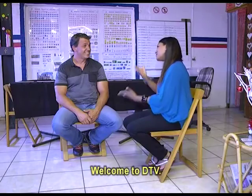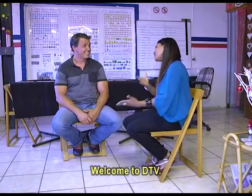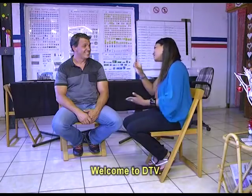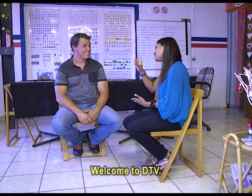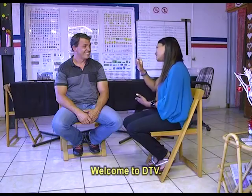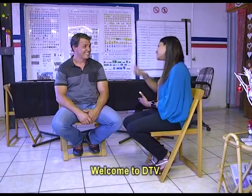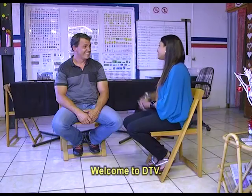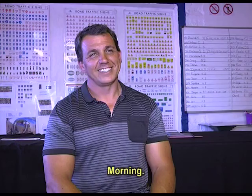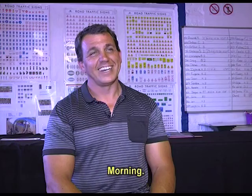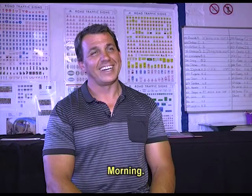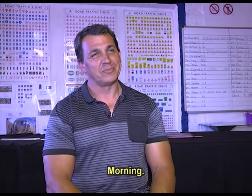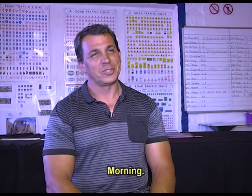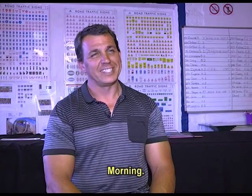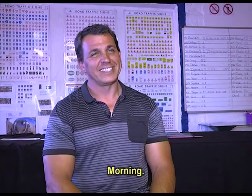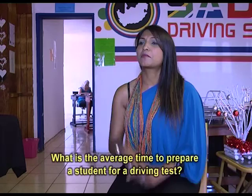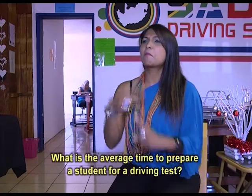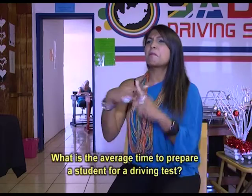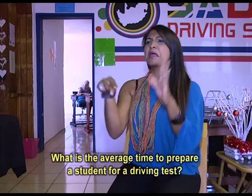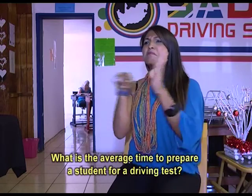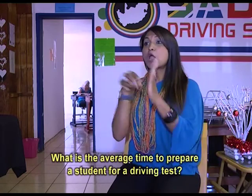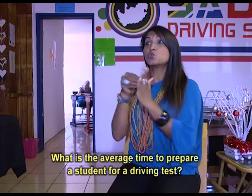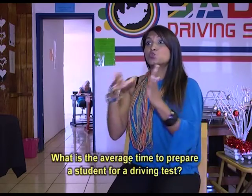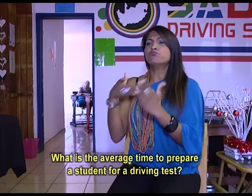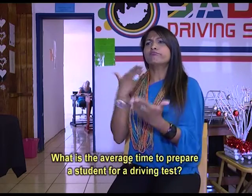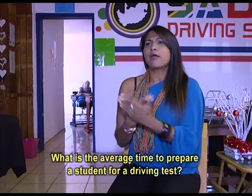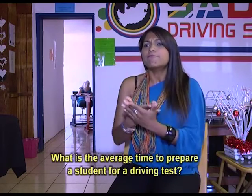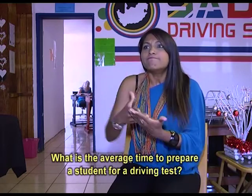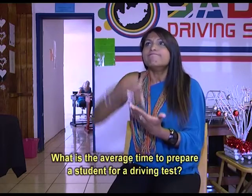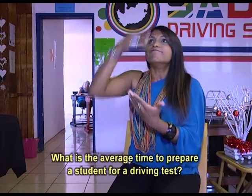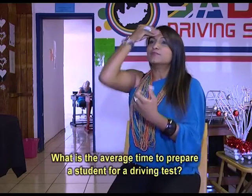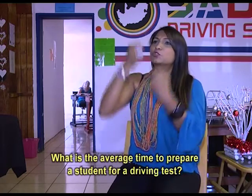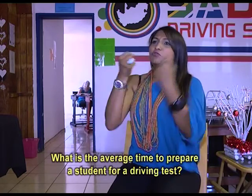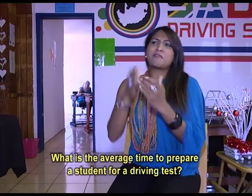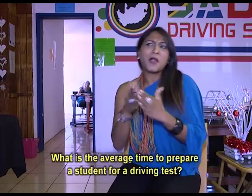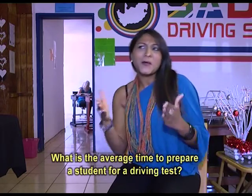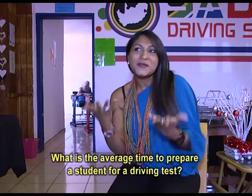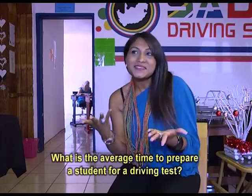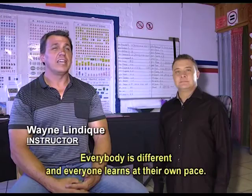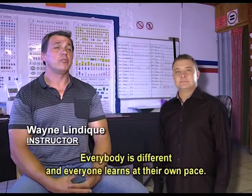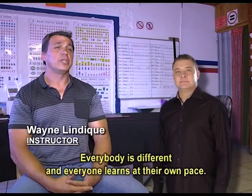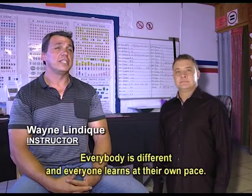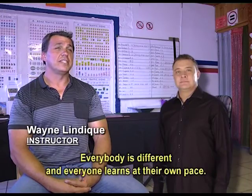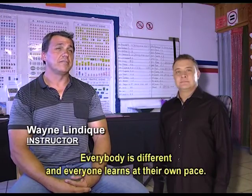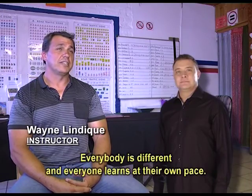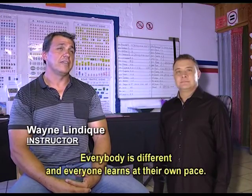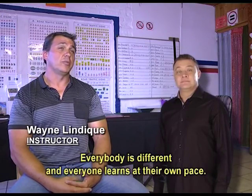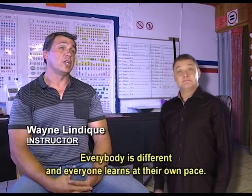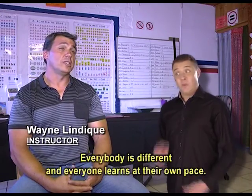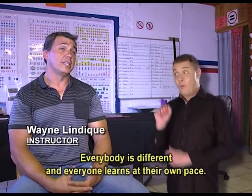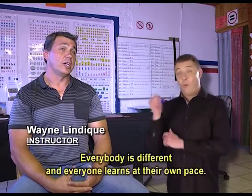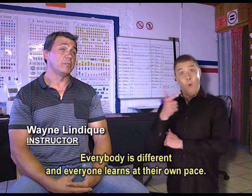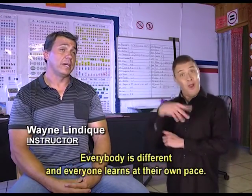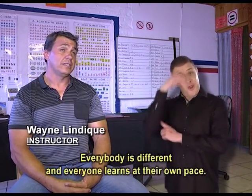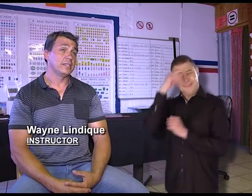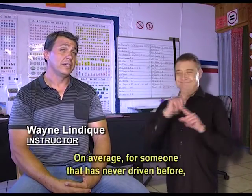Welcome to DTV. Hi, morning. What is the average time to prepare a student for a driving test? Everybody is different, everybody